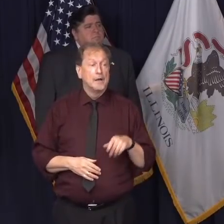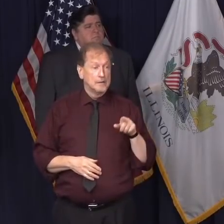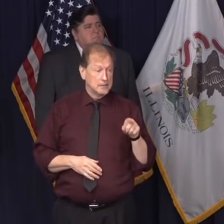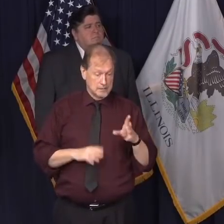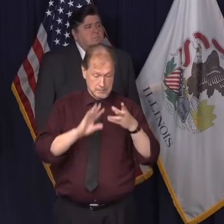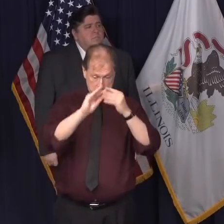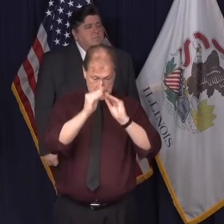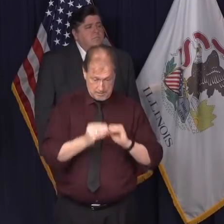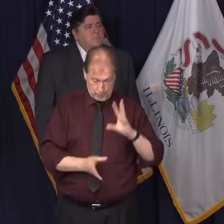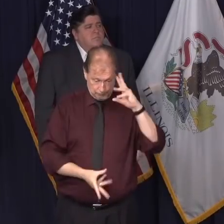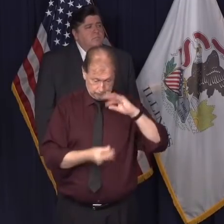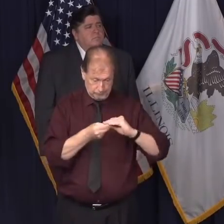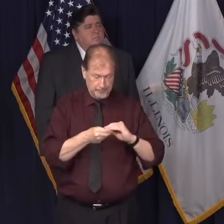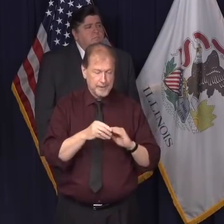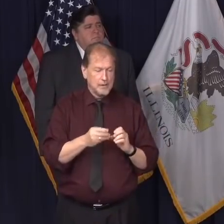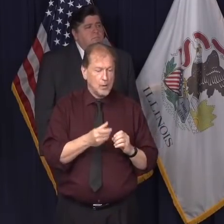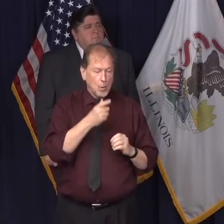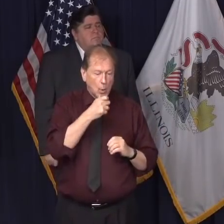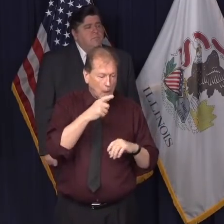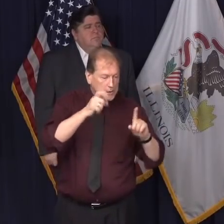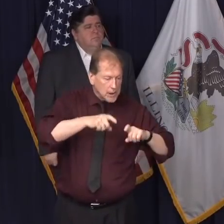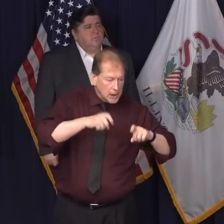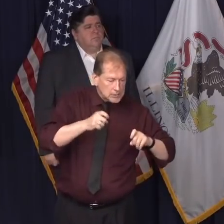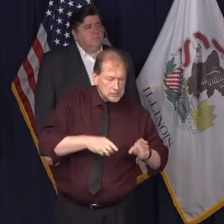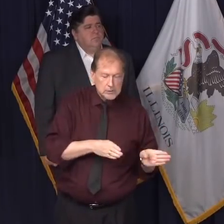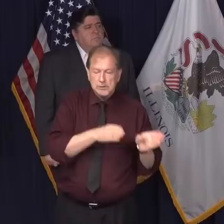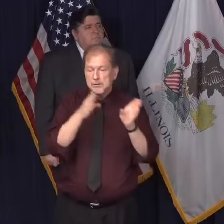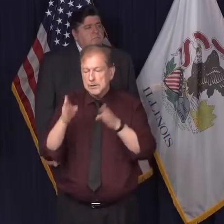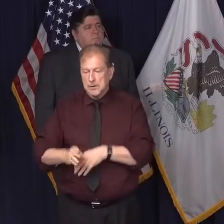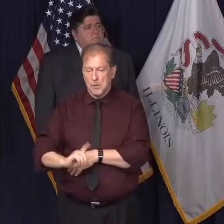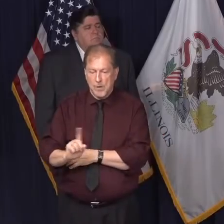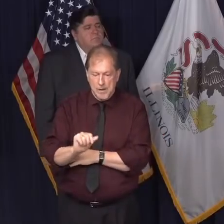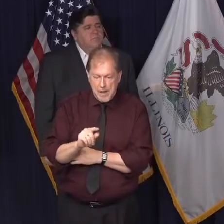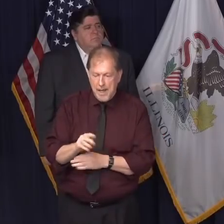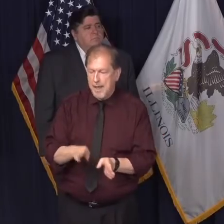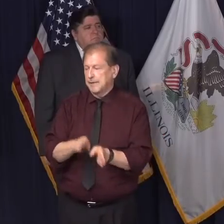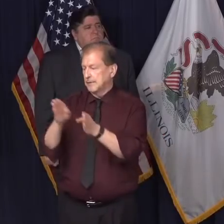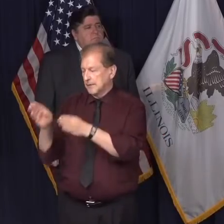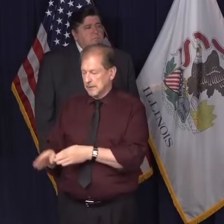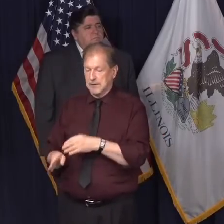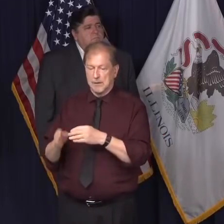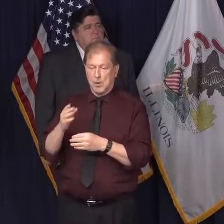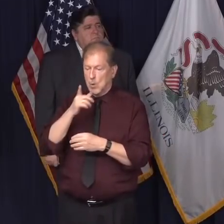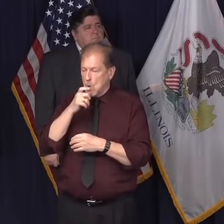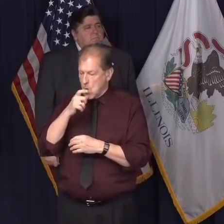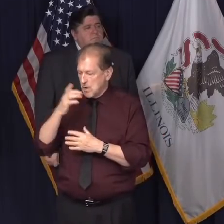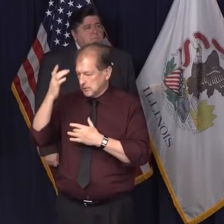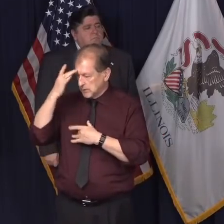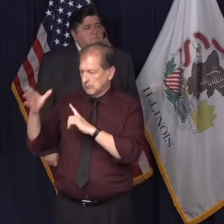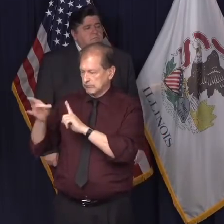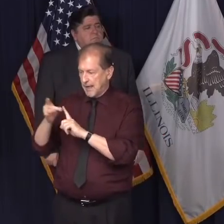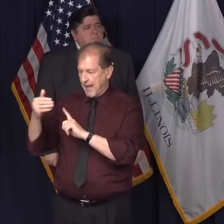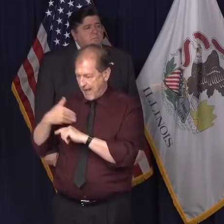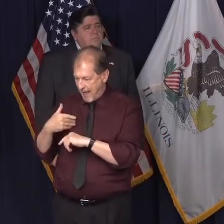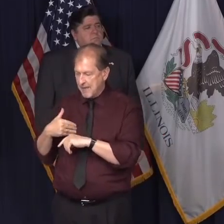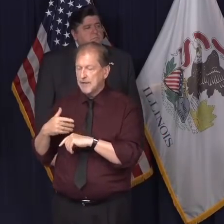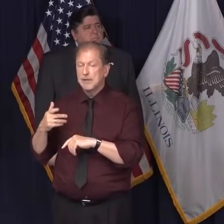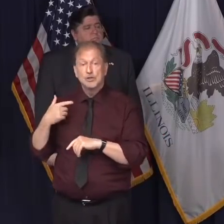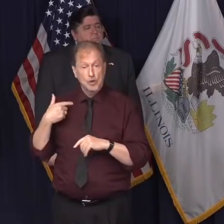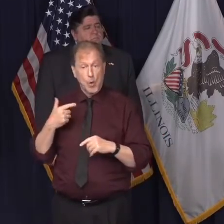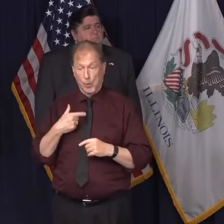people who are being tested and people, obviously some of those tested will then be positive. Again, whatever is put into